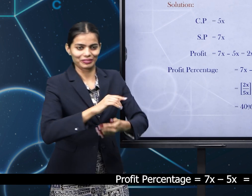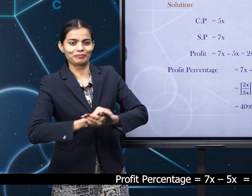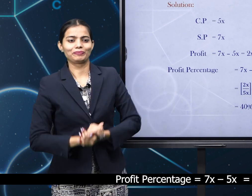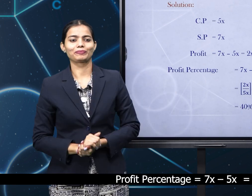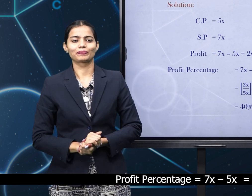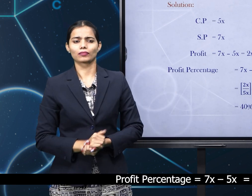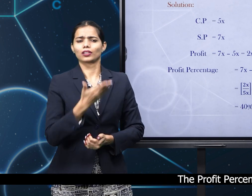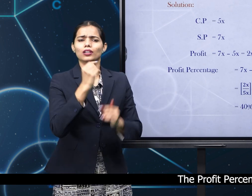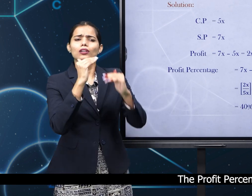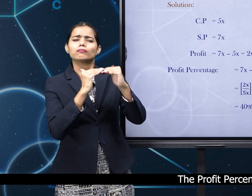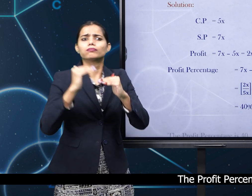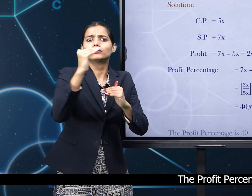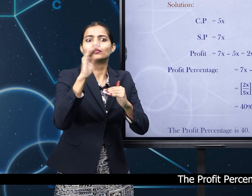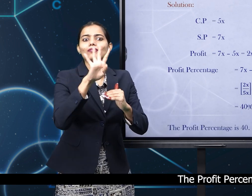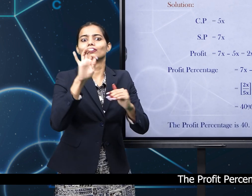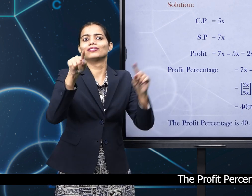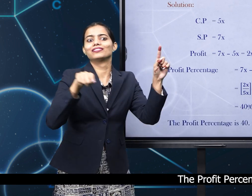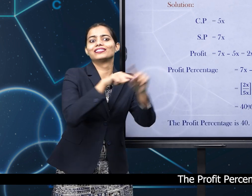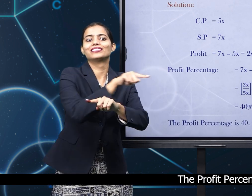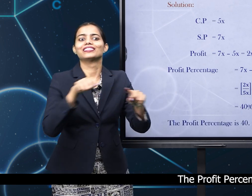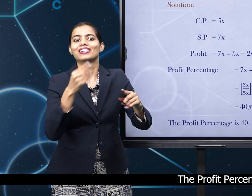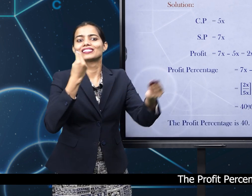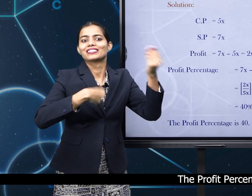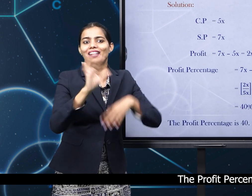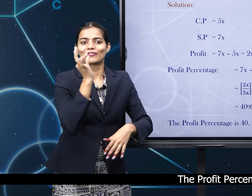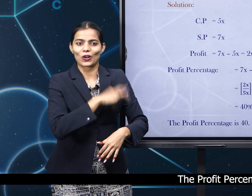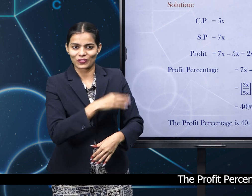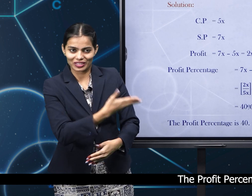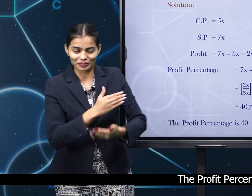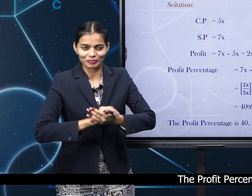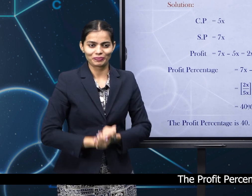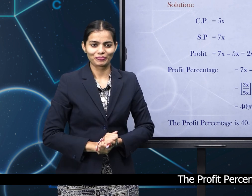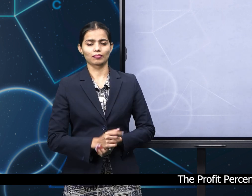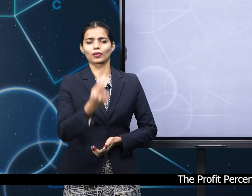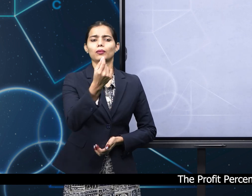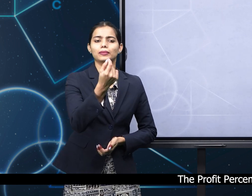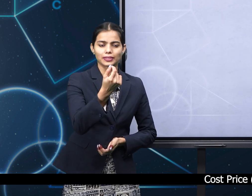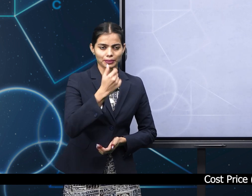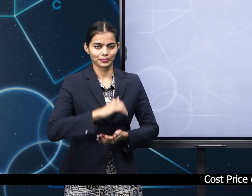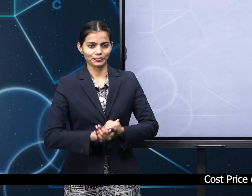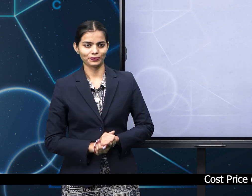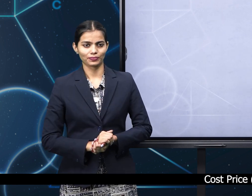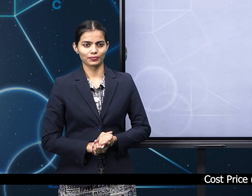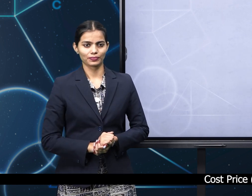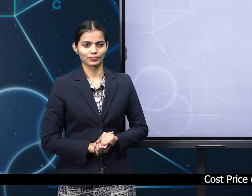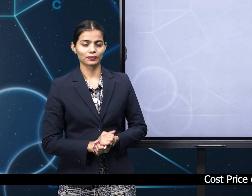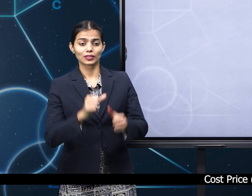The profit percentage is 40. The profit percentage 40. Cost price, CP.